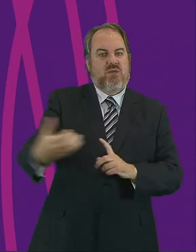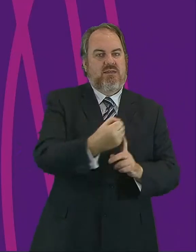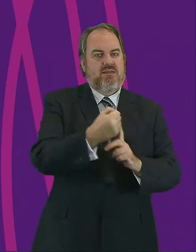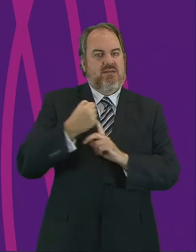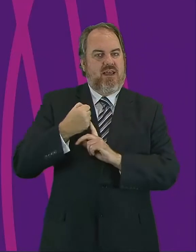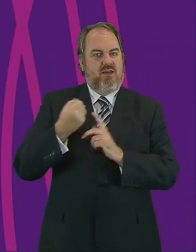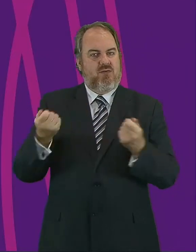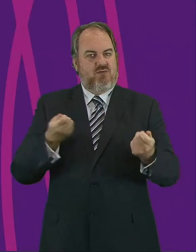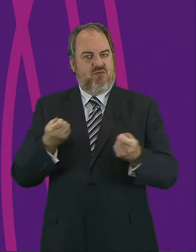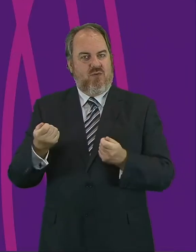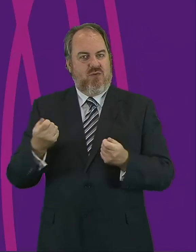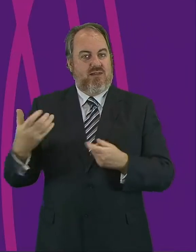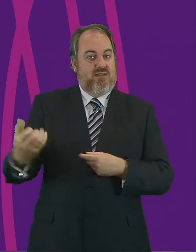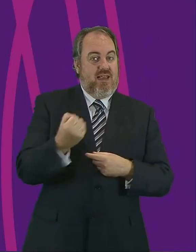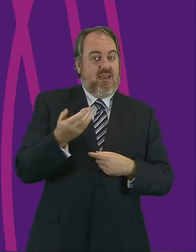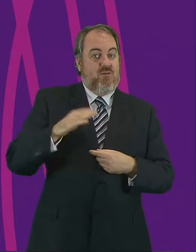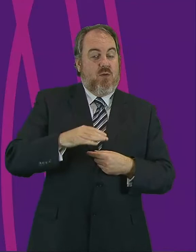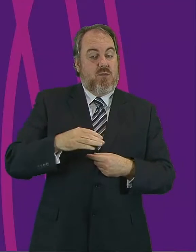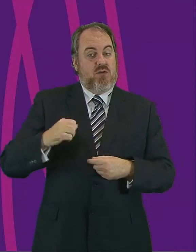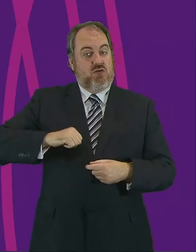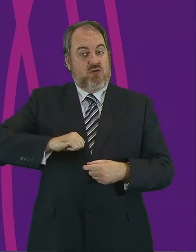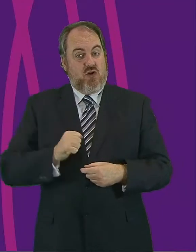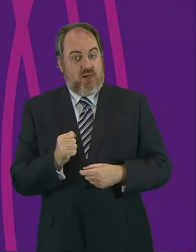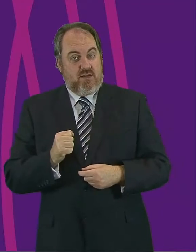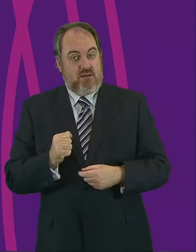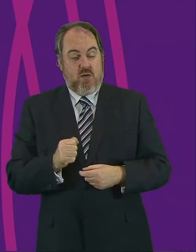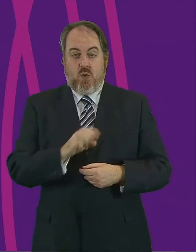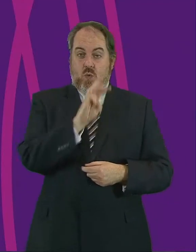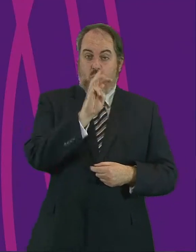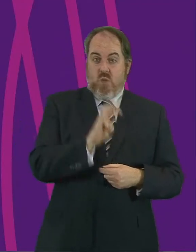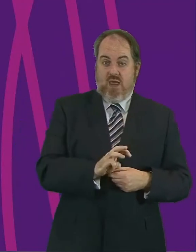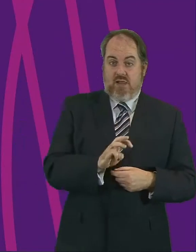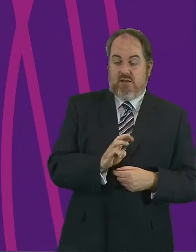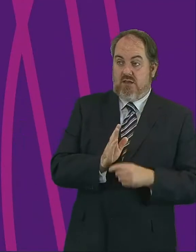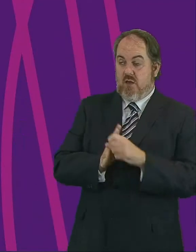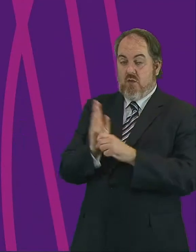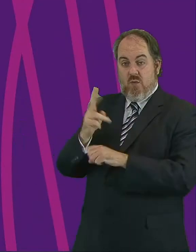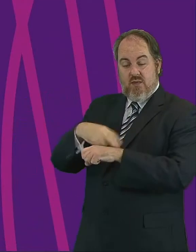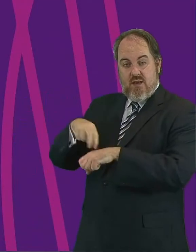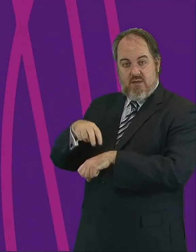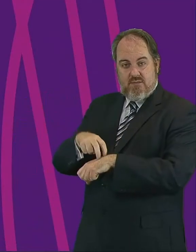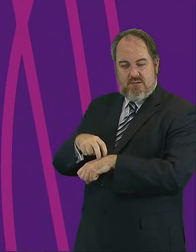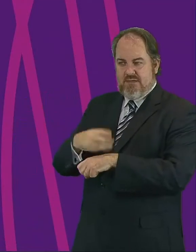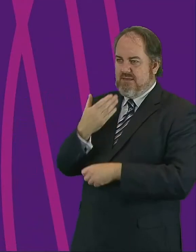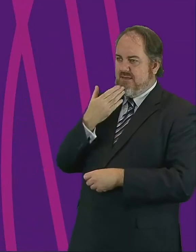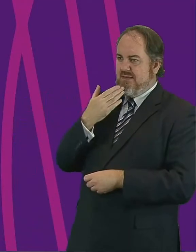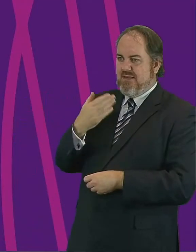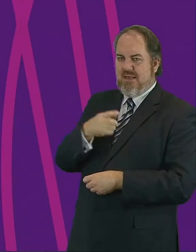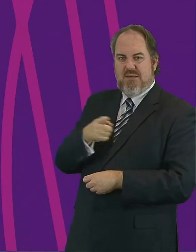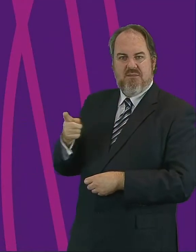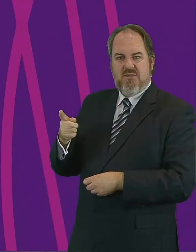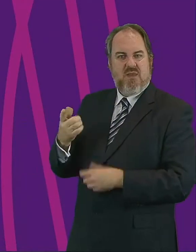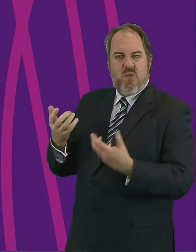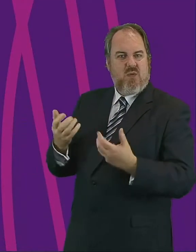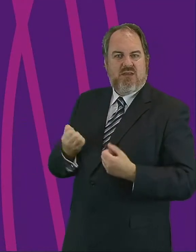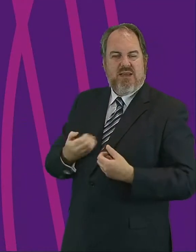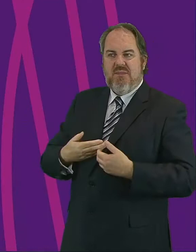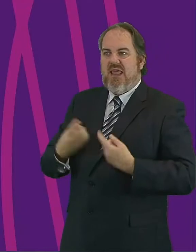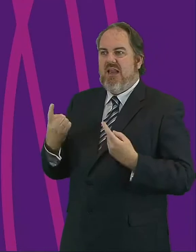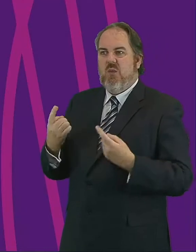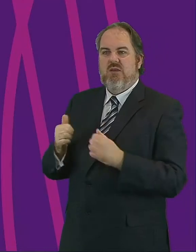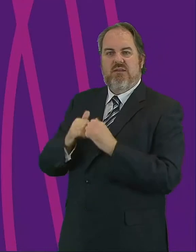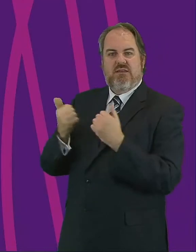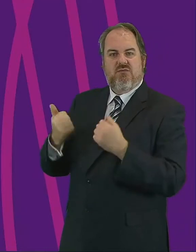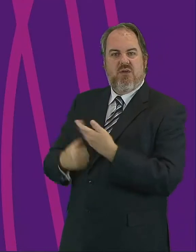the people of Scotland and Wales and Northern Ireland. And it certainly does not want anything to stand in its way, as it willfully